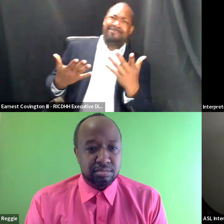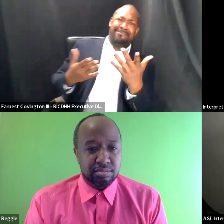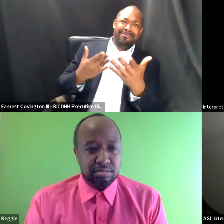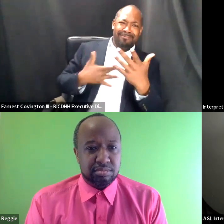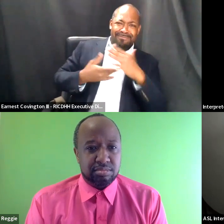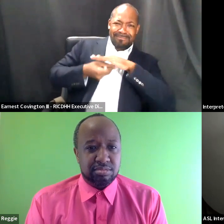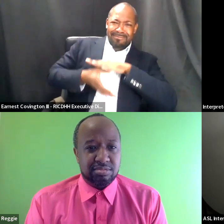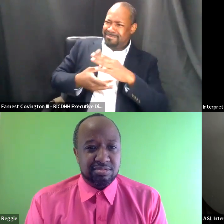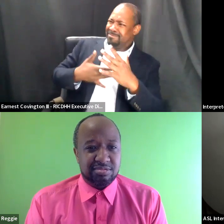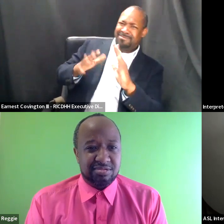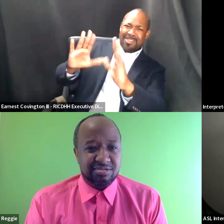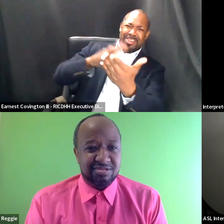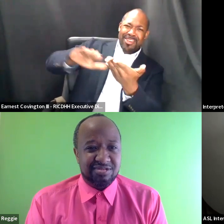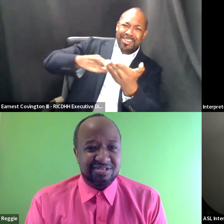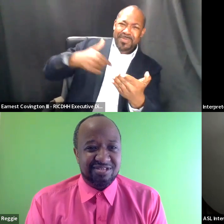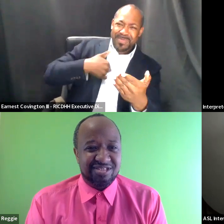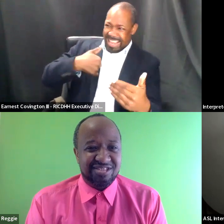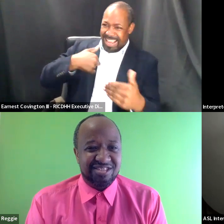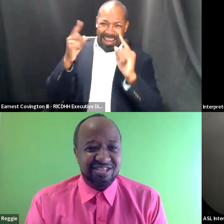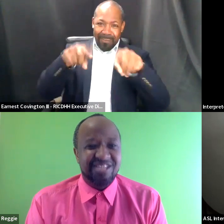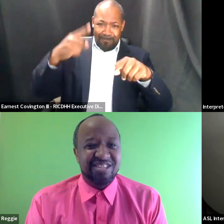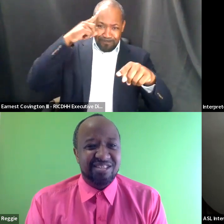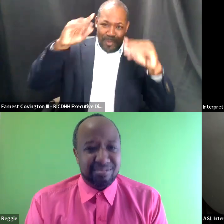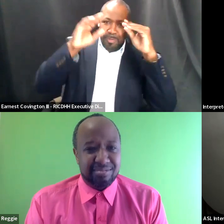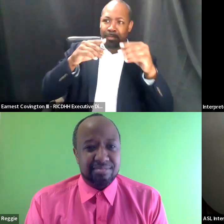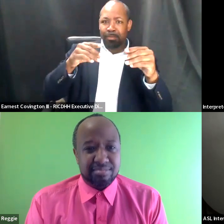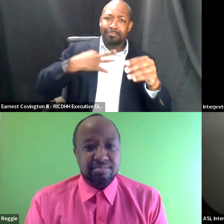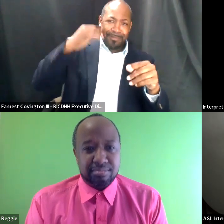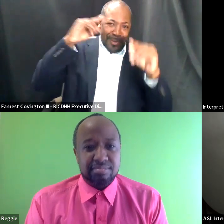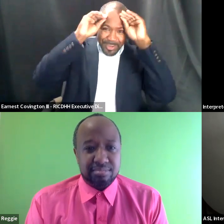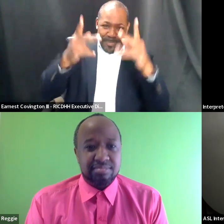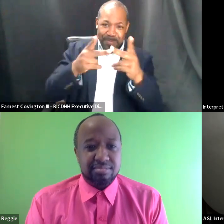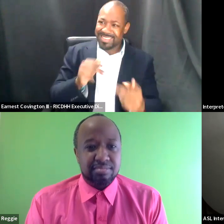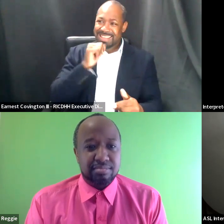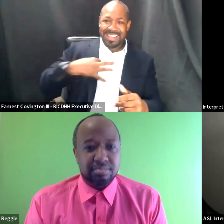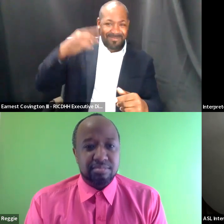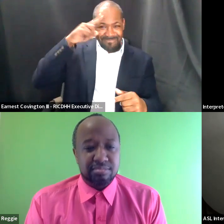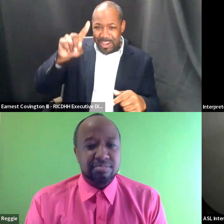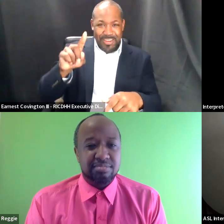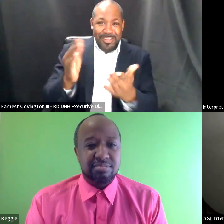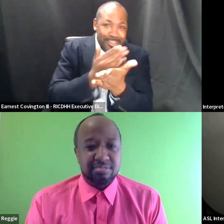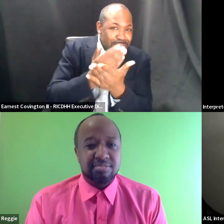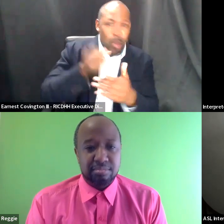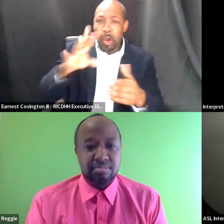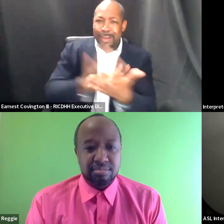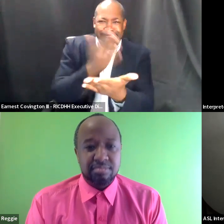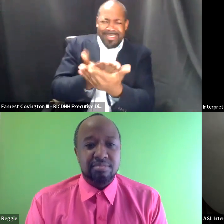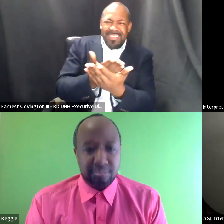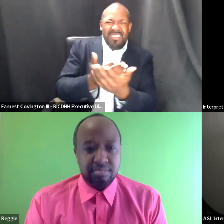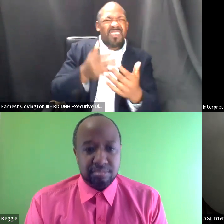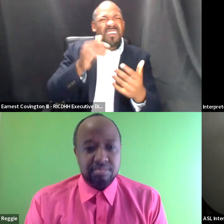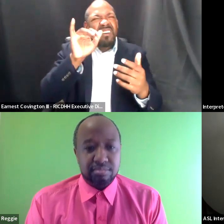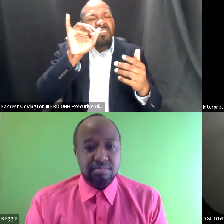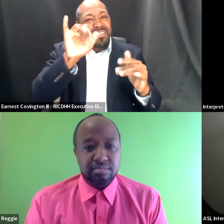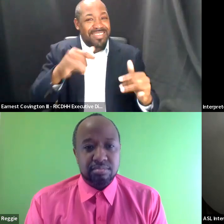based on how you sign too, not even just how you dress, right? And I'm sure that can feel so dismissive, and